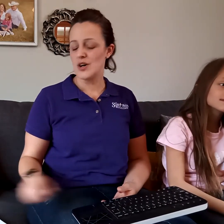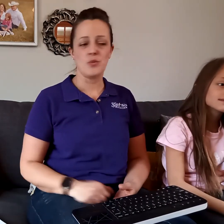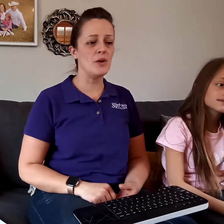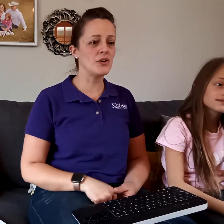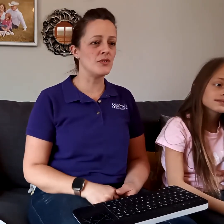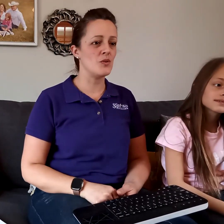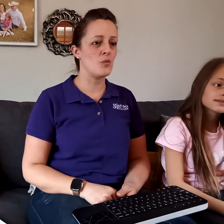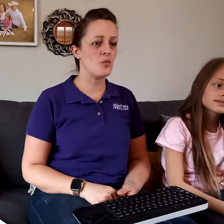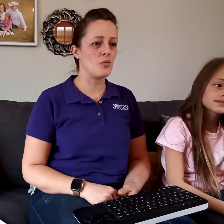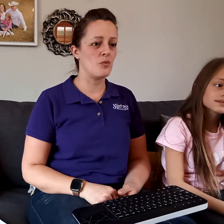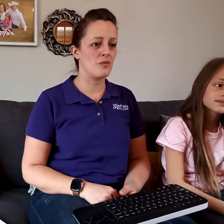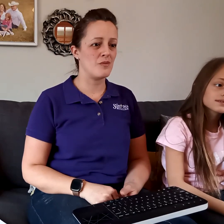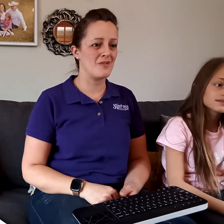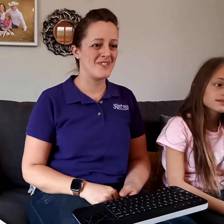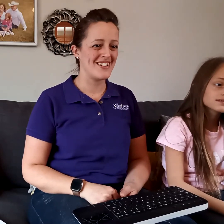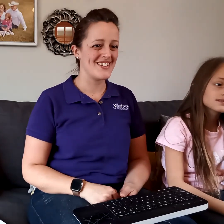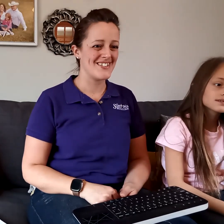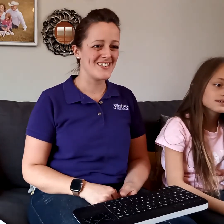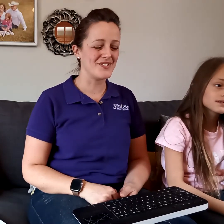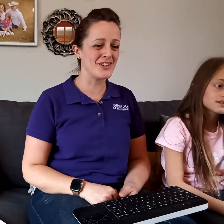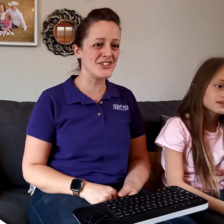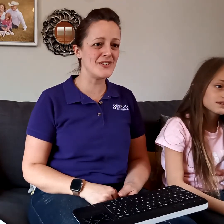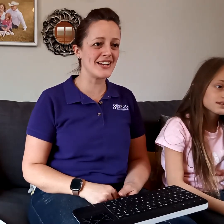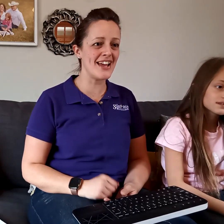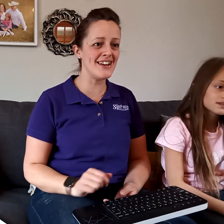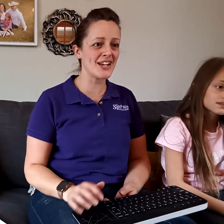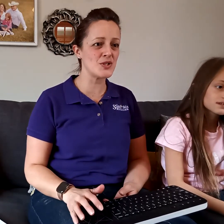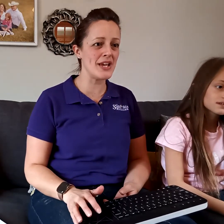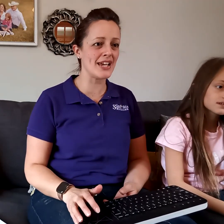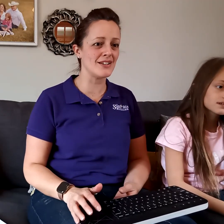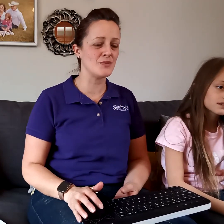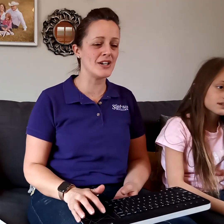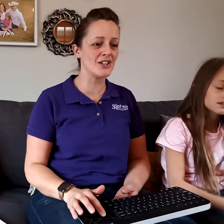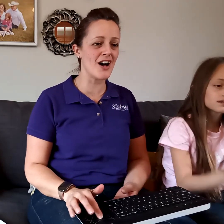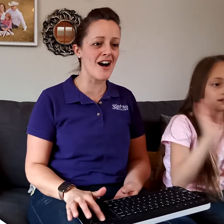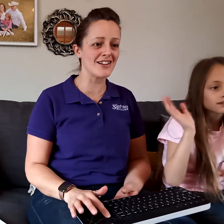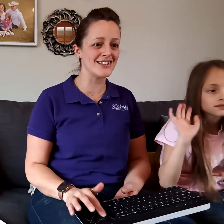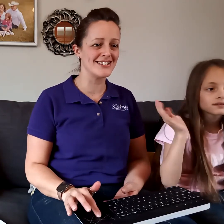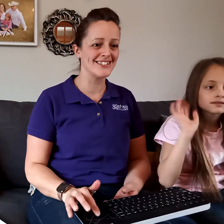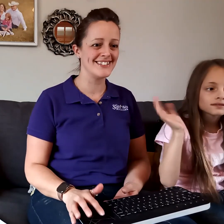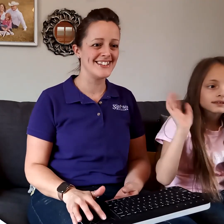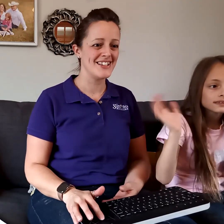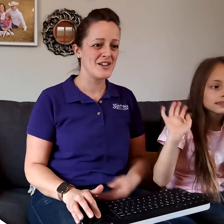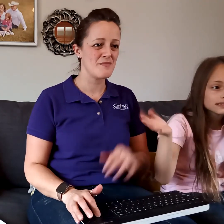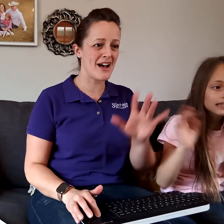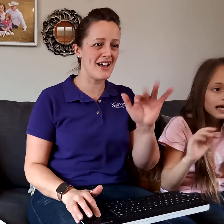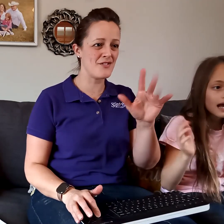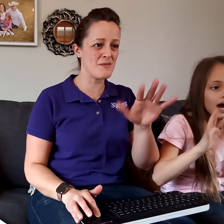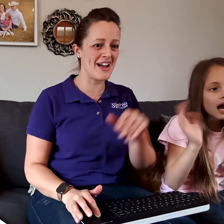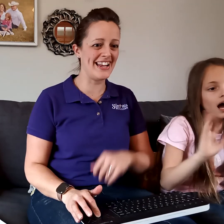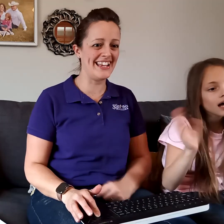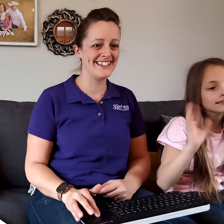We'll do it again next week, 1 o'clock. Bye, everybody.